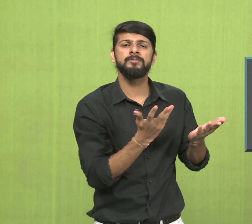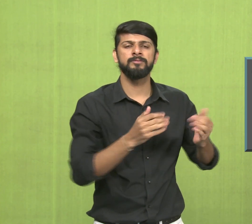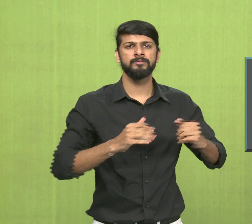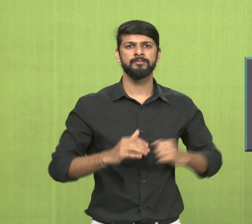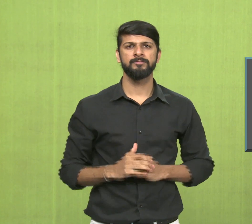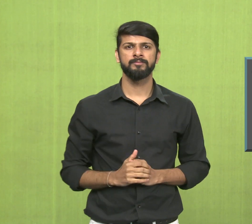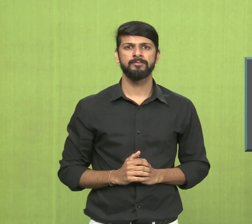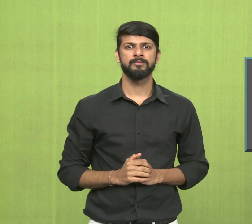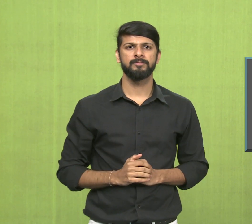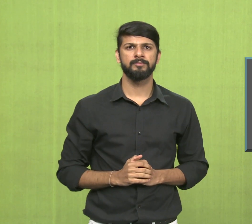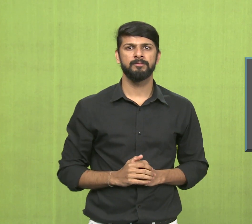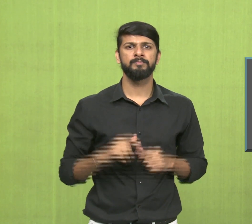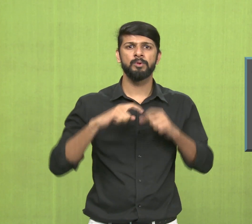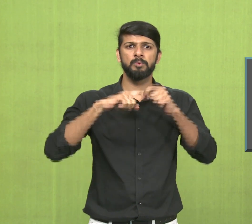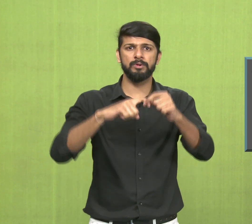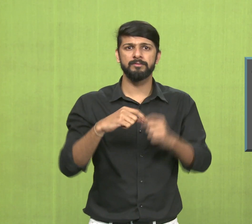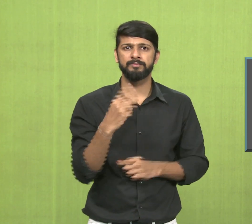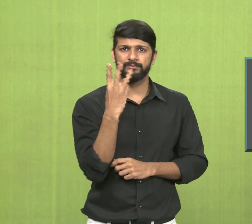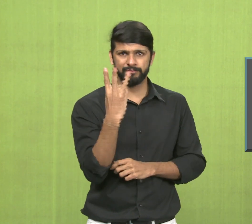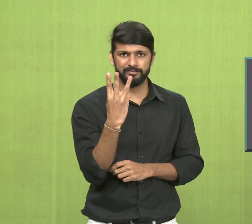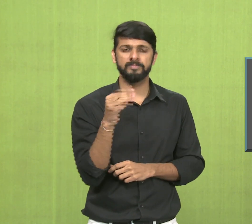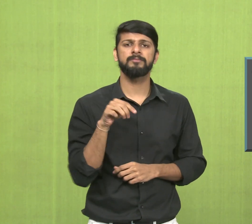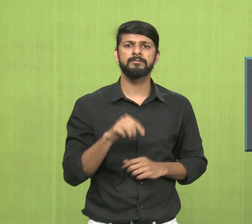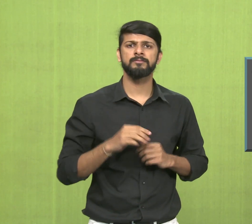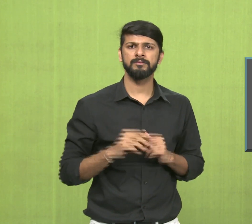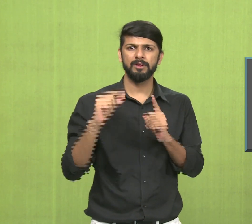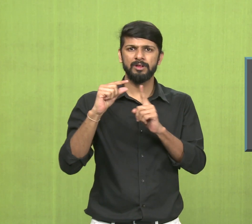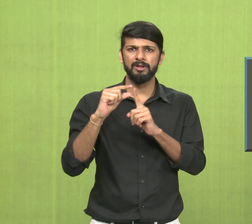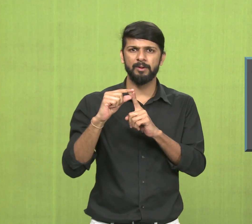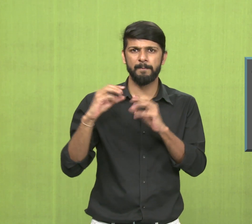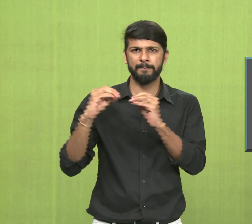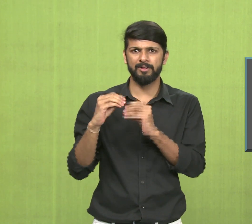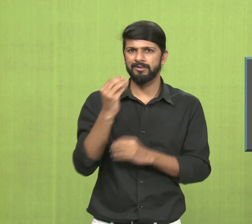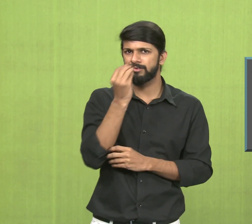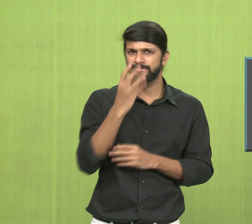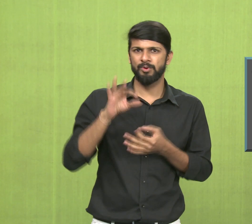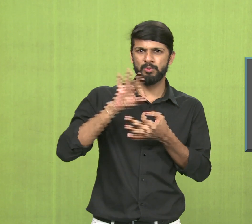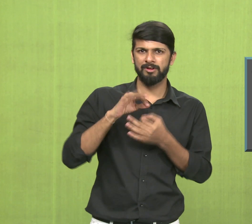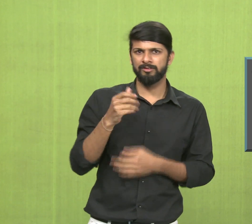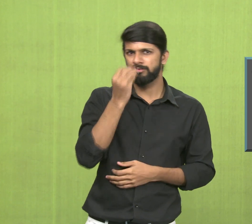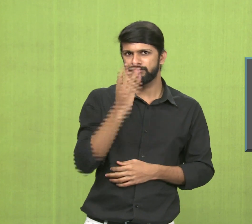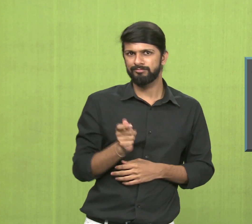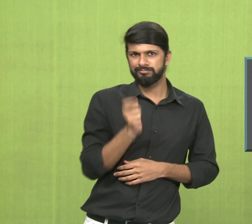is the site of the Padmapani Bodhisattva? Question number 3. Why